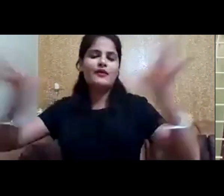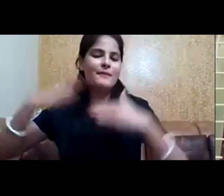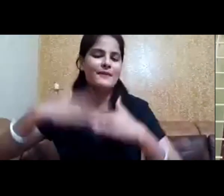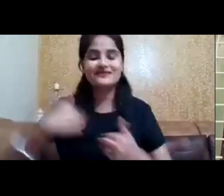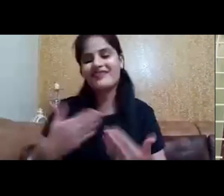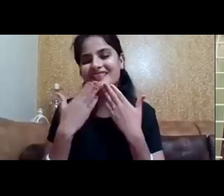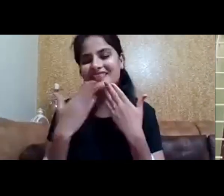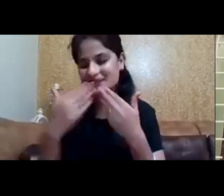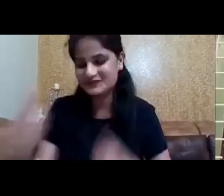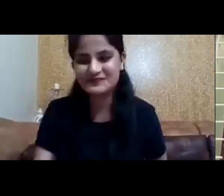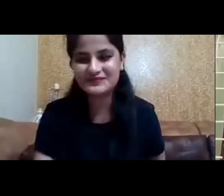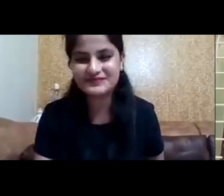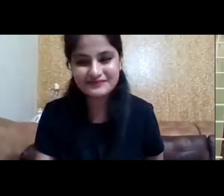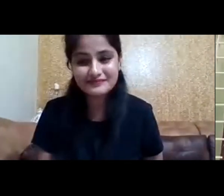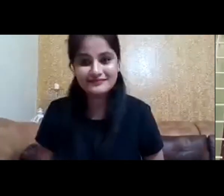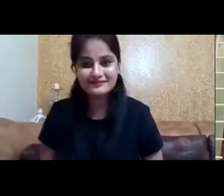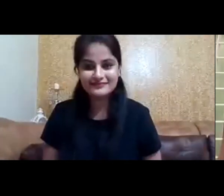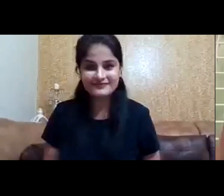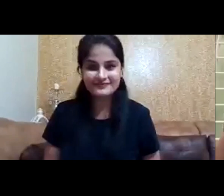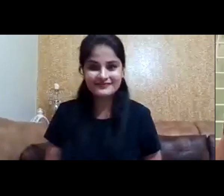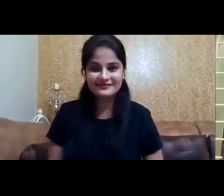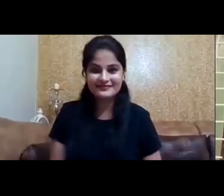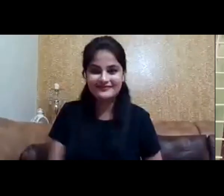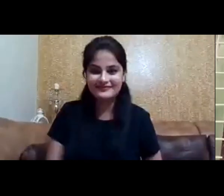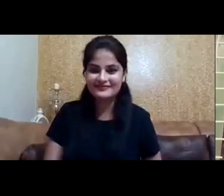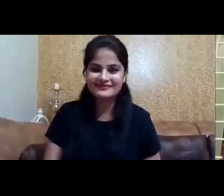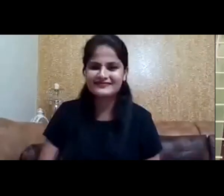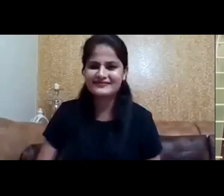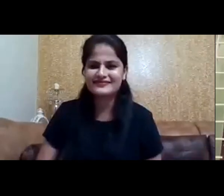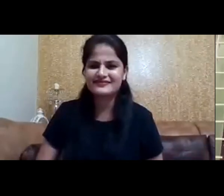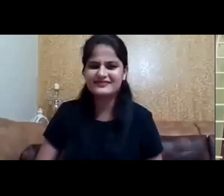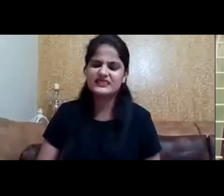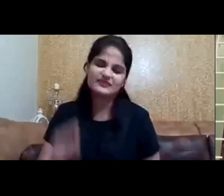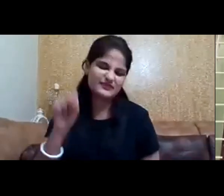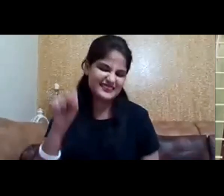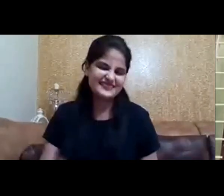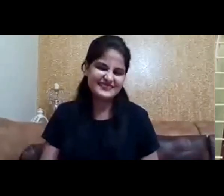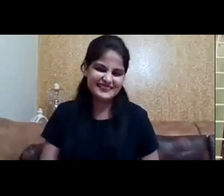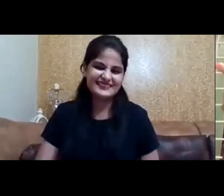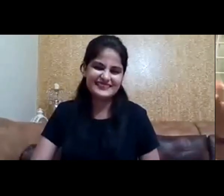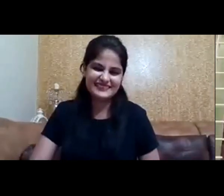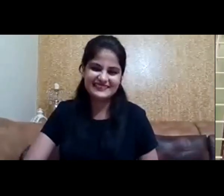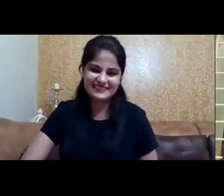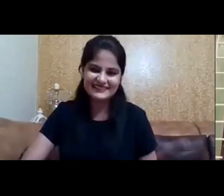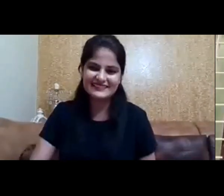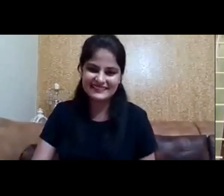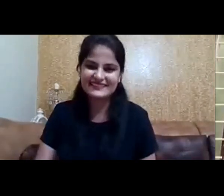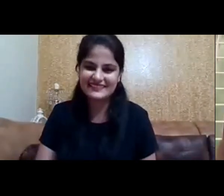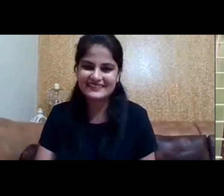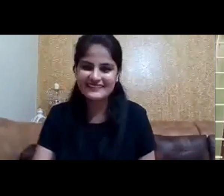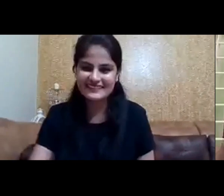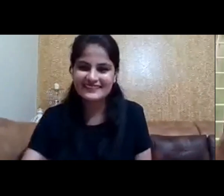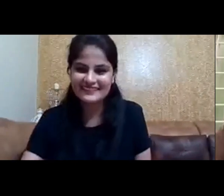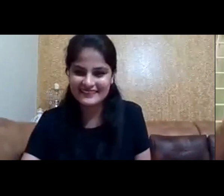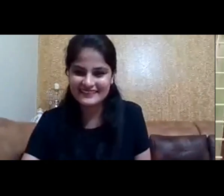their personalities, their individualities. So that is Earlier, wonderful. when I was seeing hearing people do that, I did not know that deaf people were